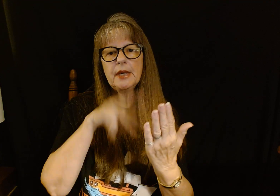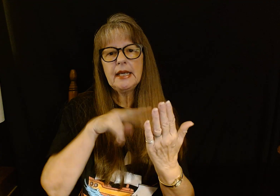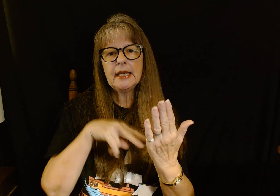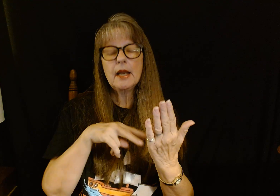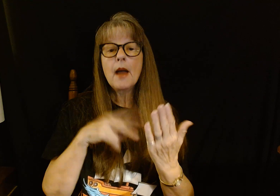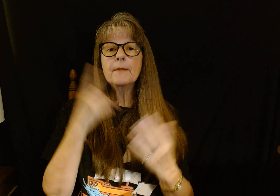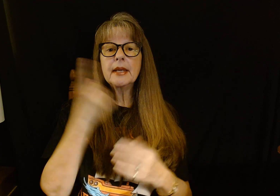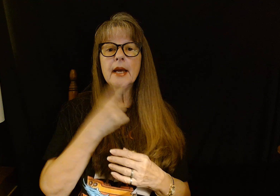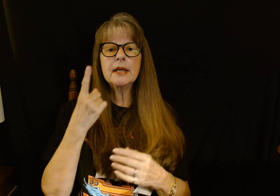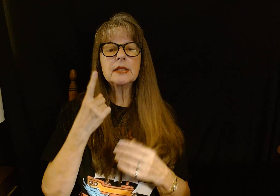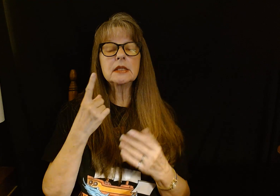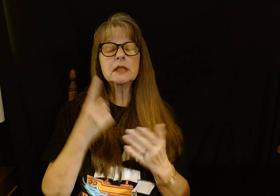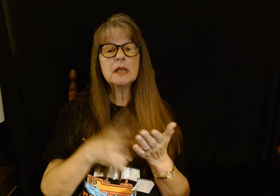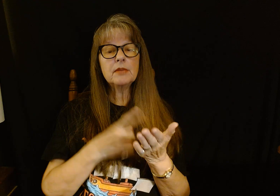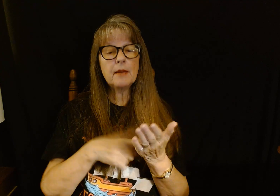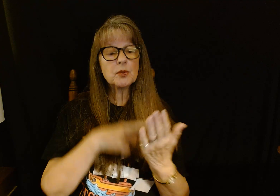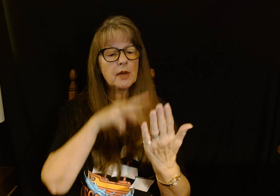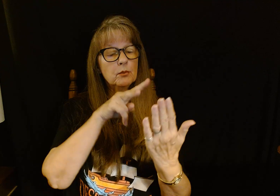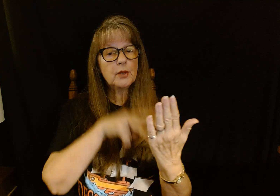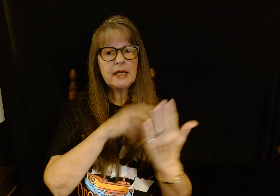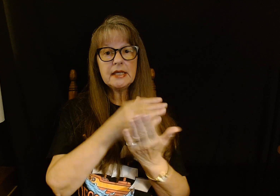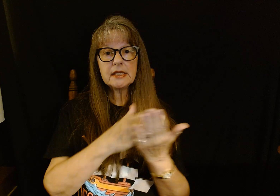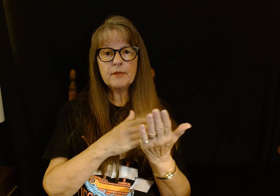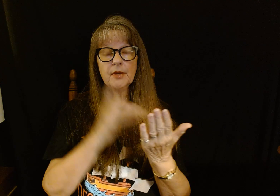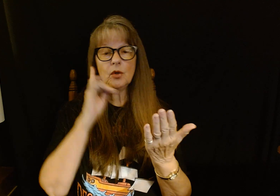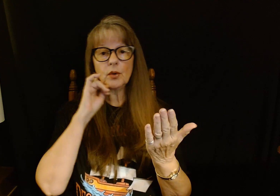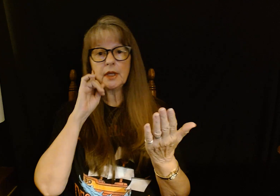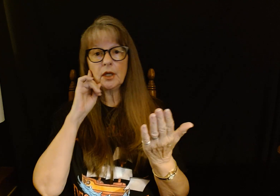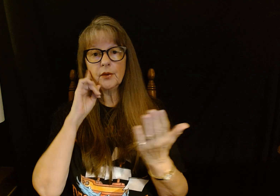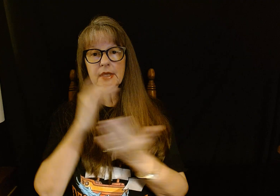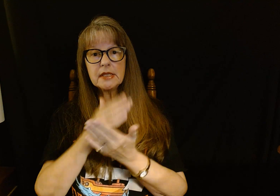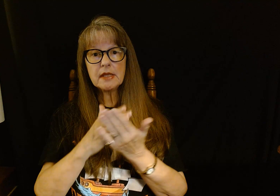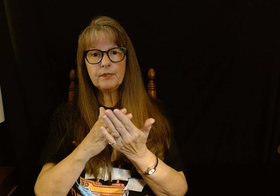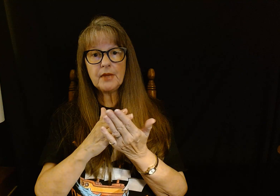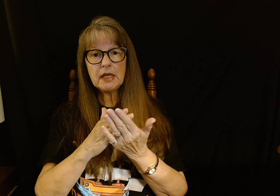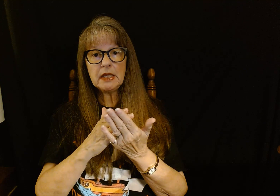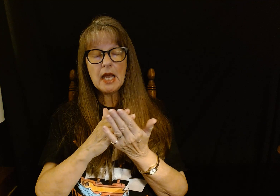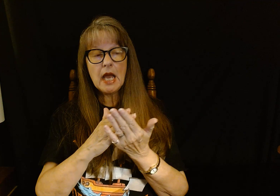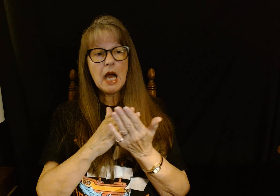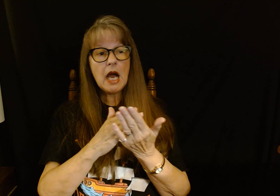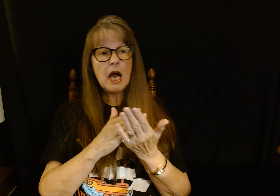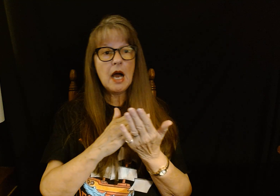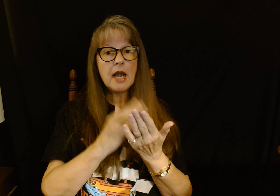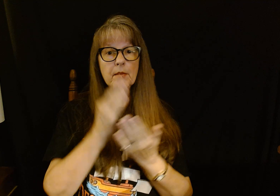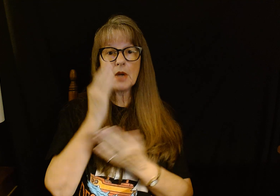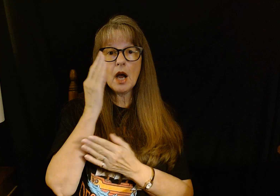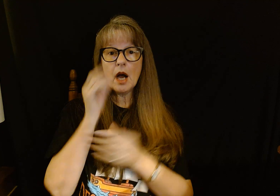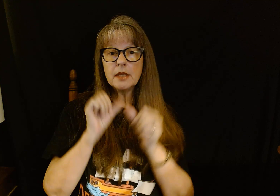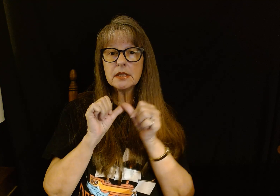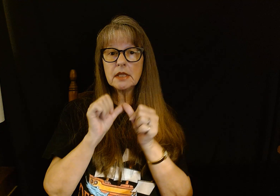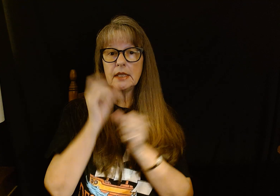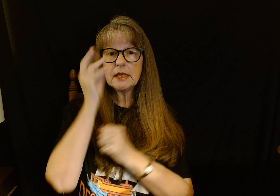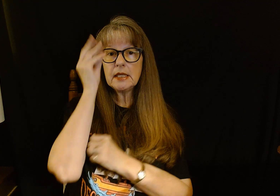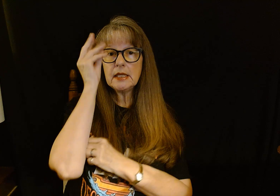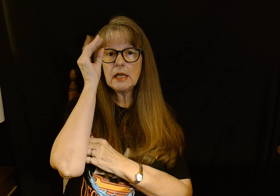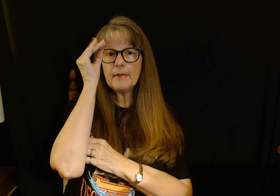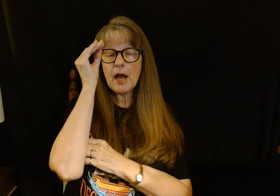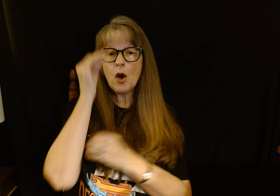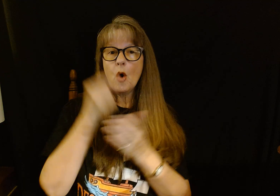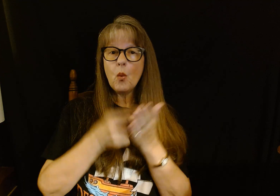it, because sometimes when I'm reading something or hearing something, and I'm constantly thinking about what